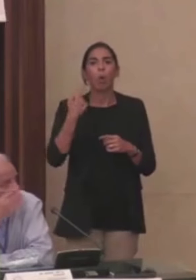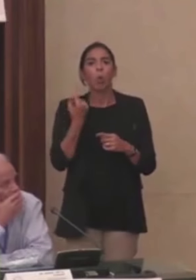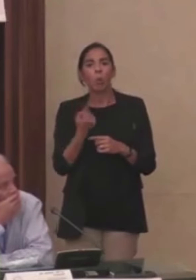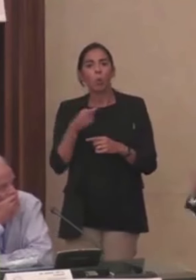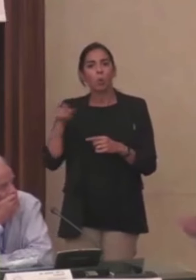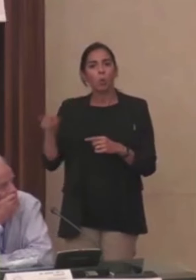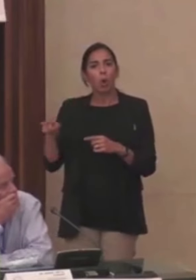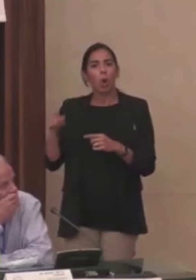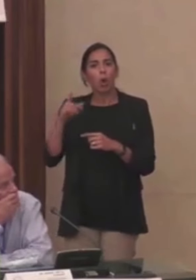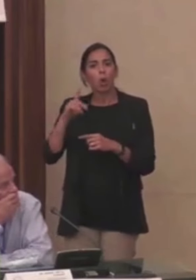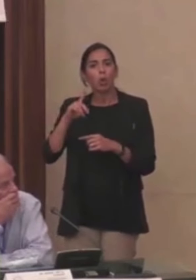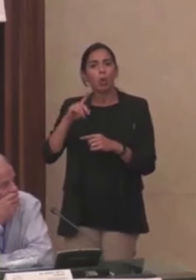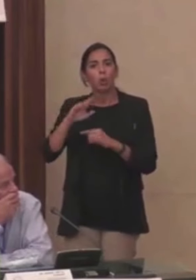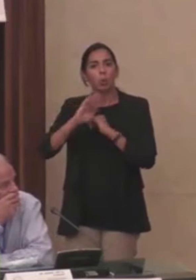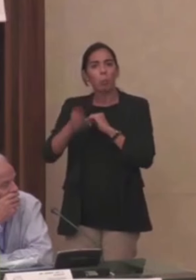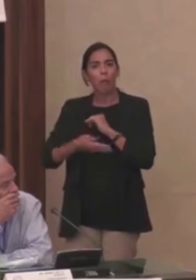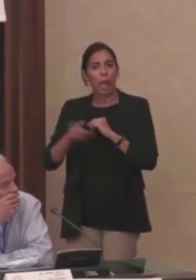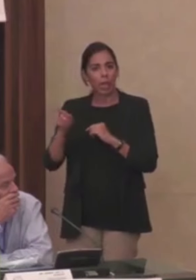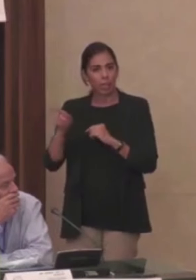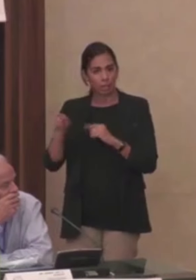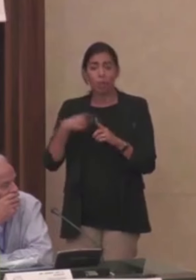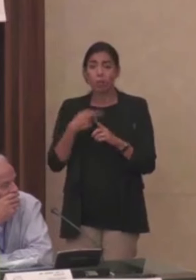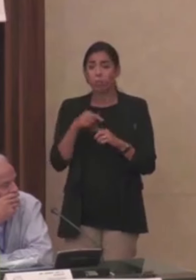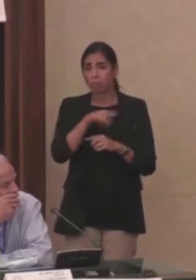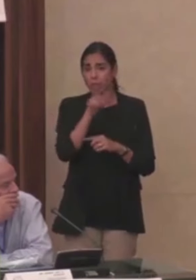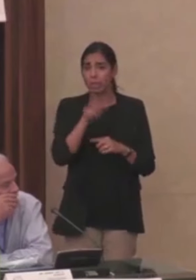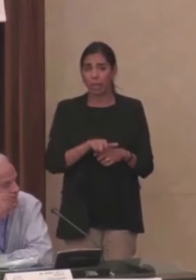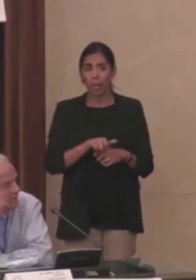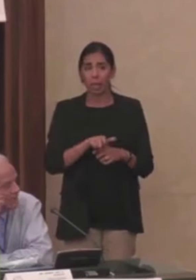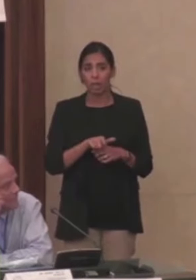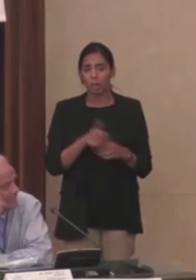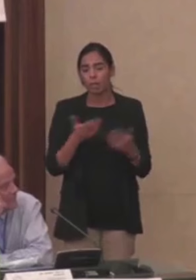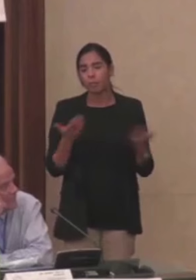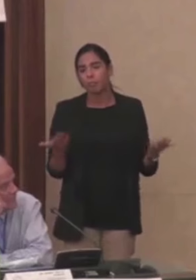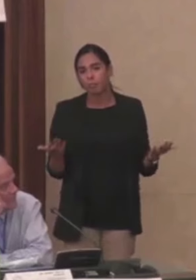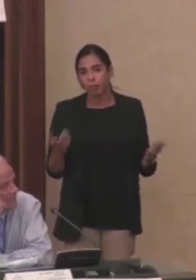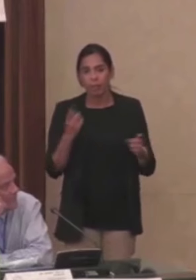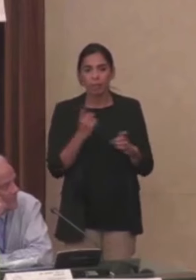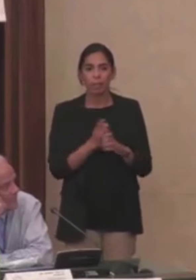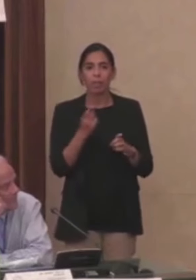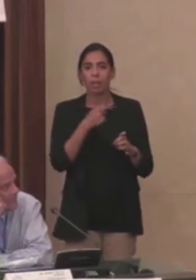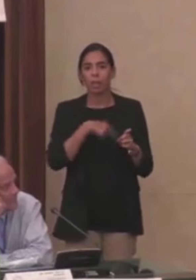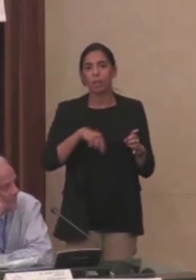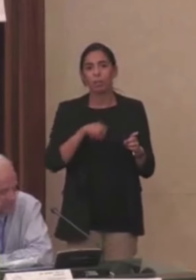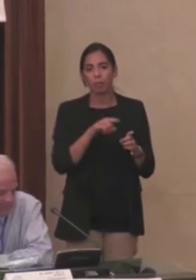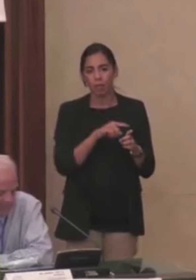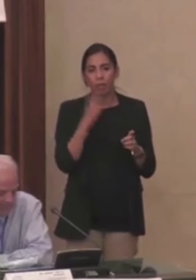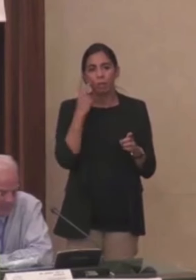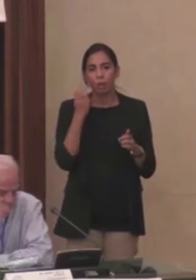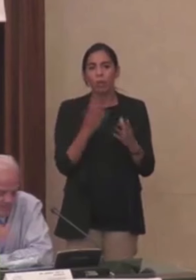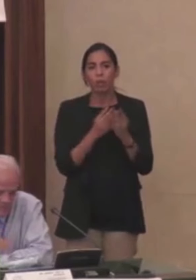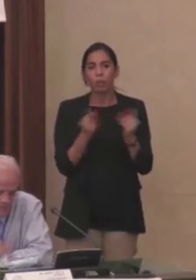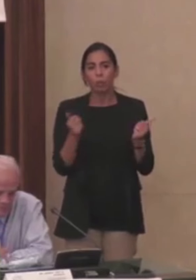in Belgium, in Dubai, in Brazil, besides all the patients in Italy.